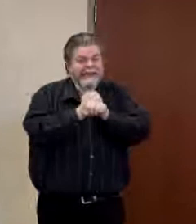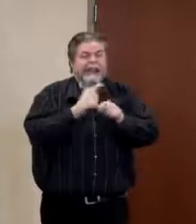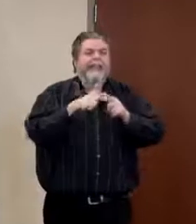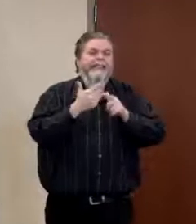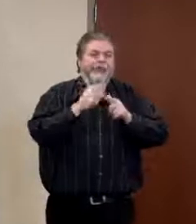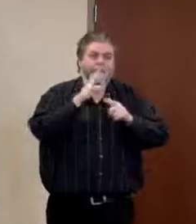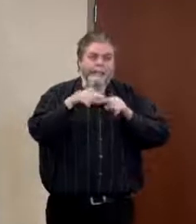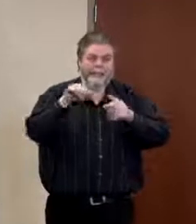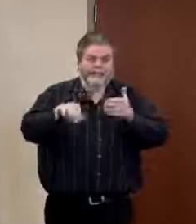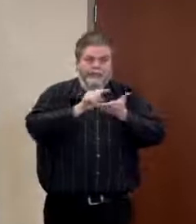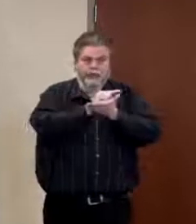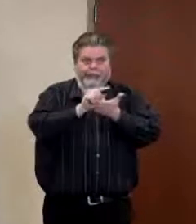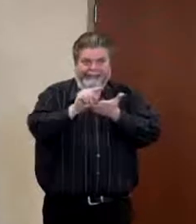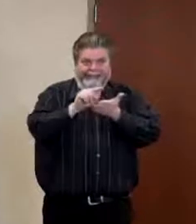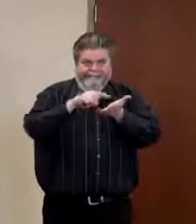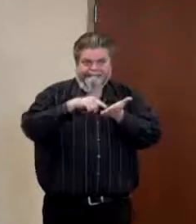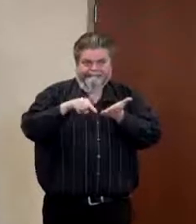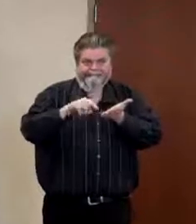ahead.